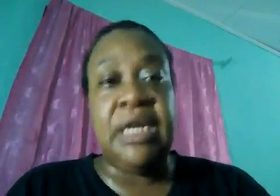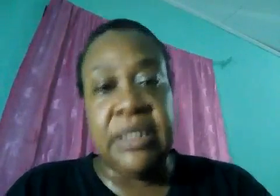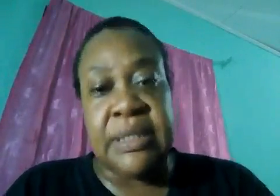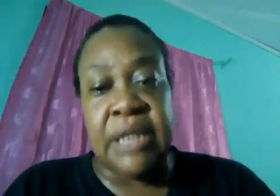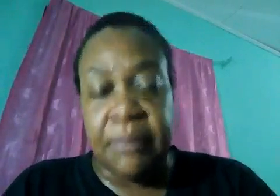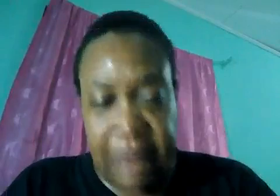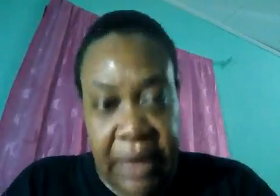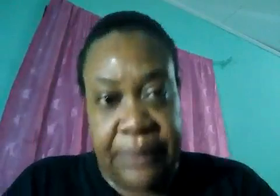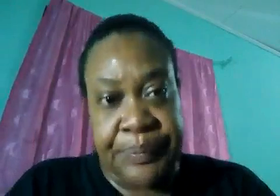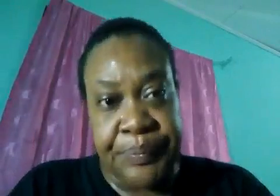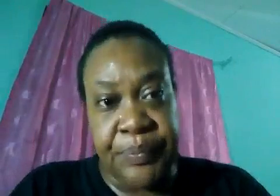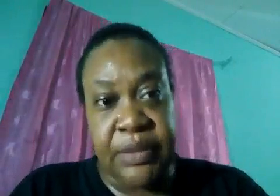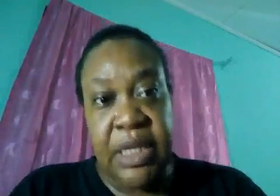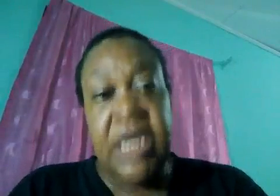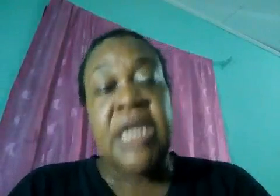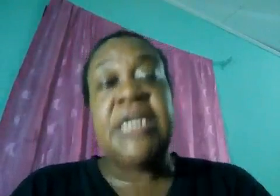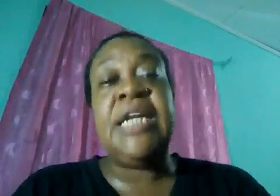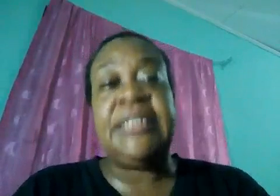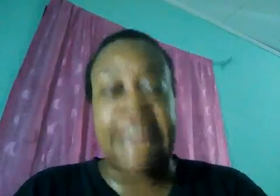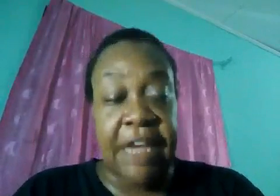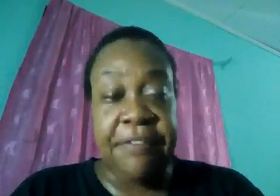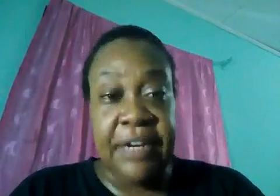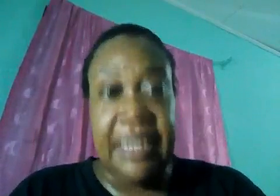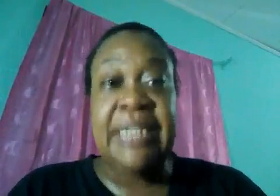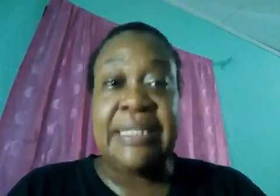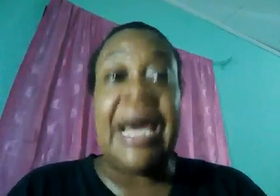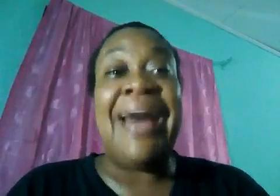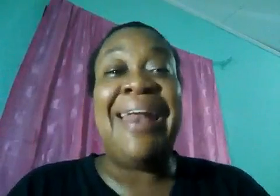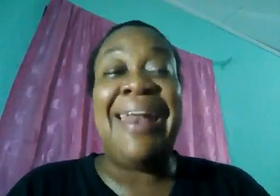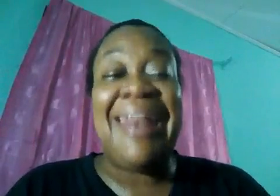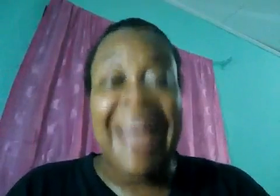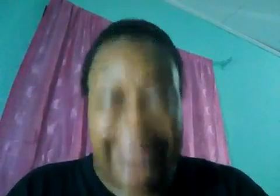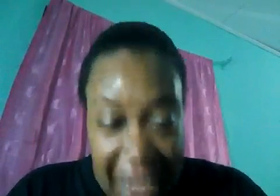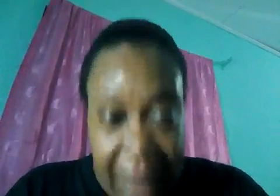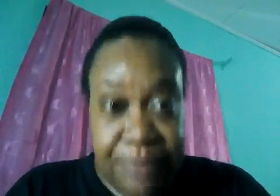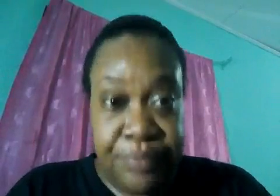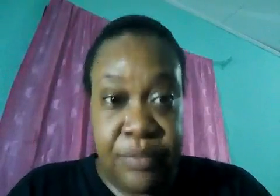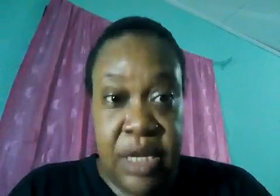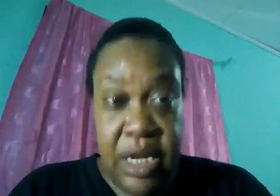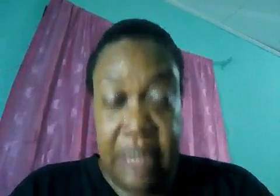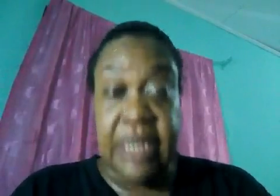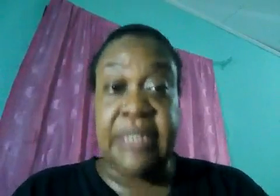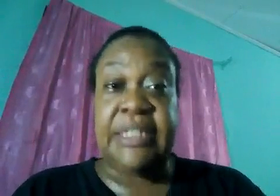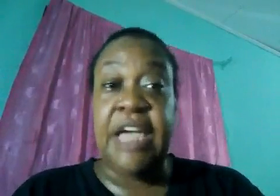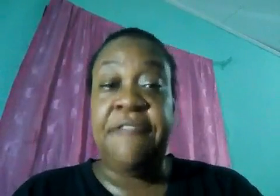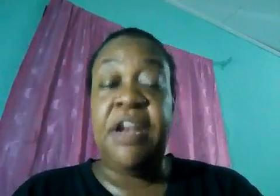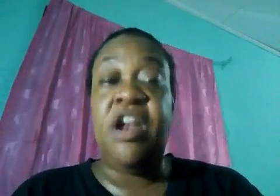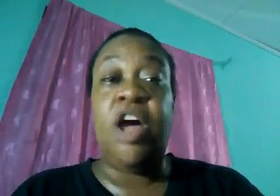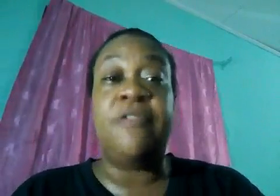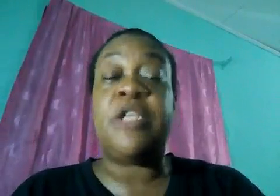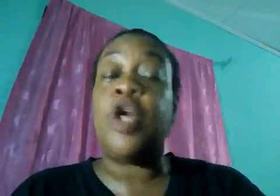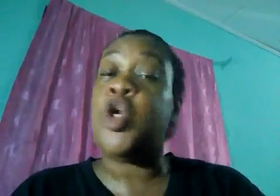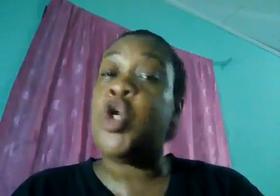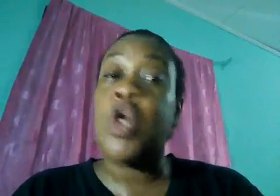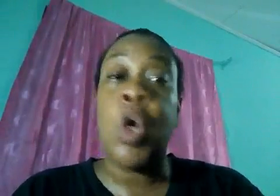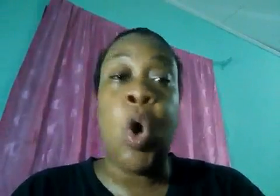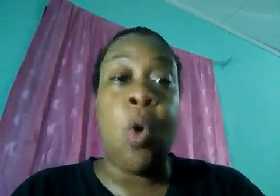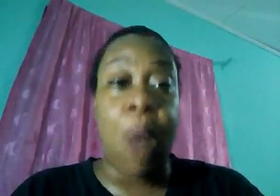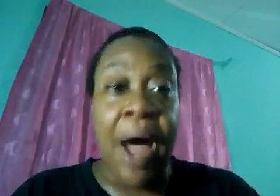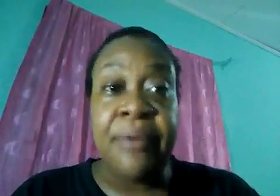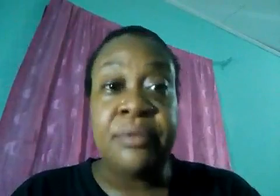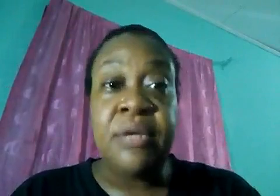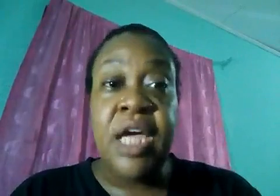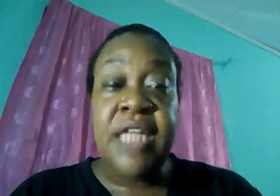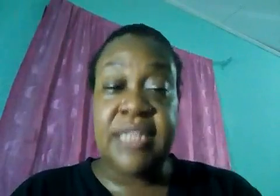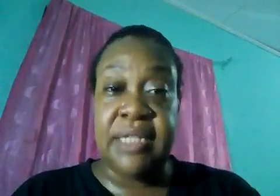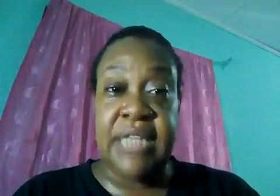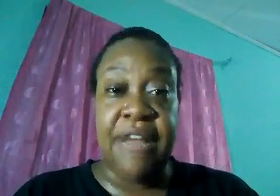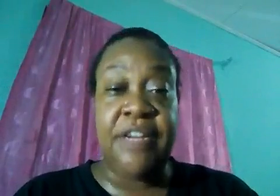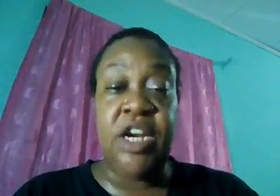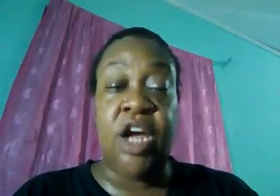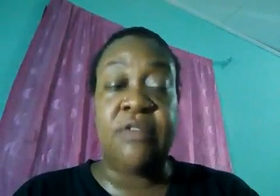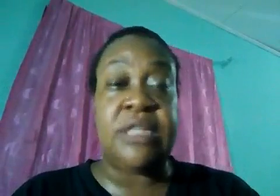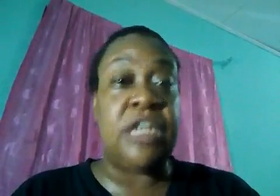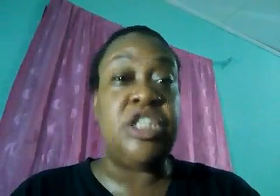something. The devil is a liar. The devil loves no one. The devil loves